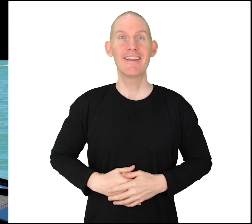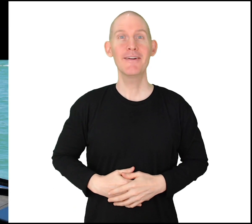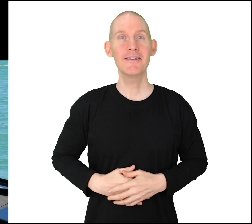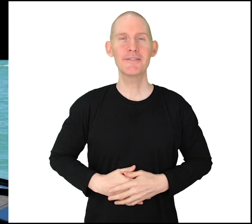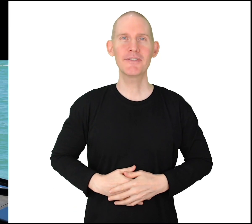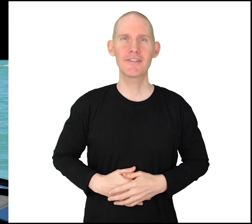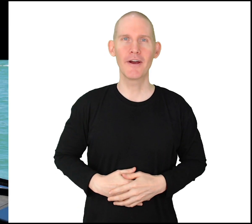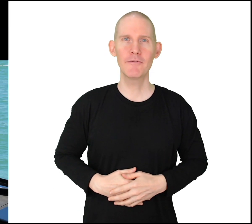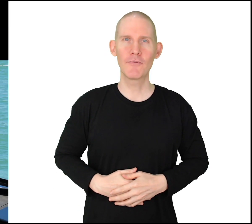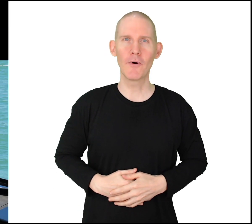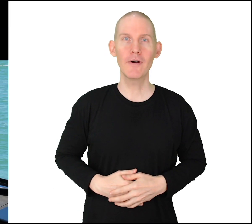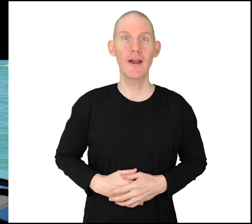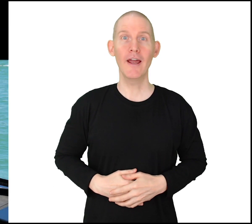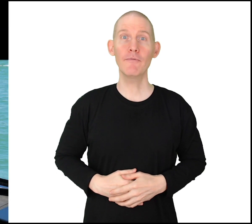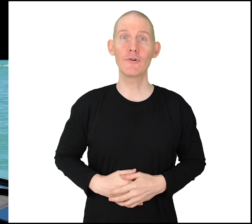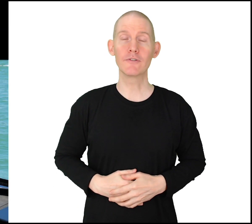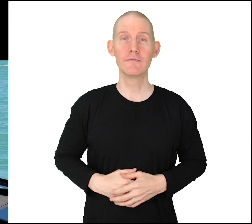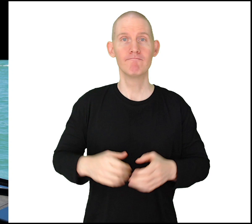Here is a sign for effort.